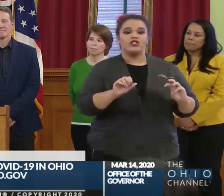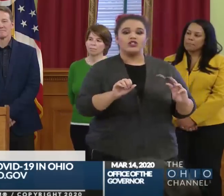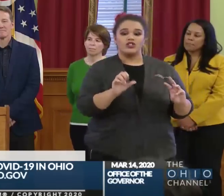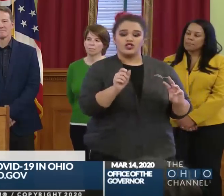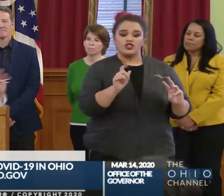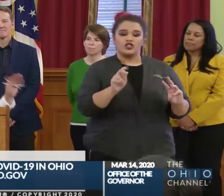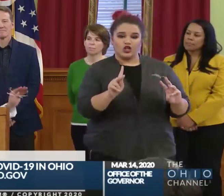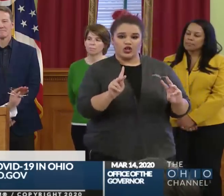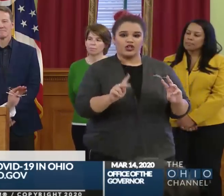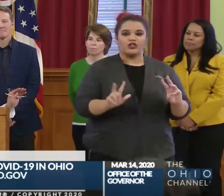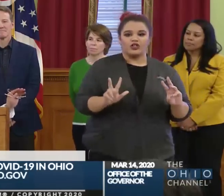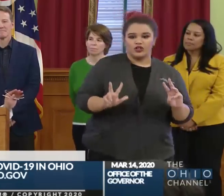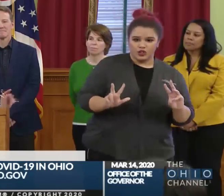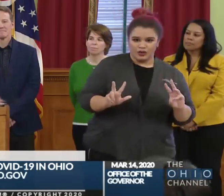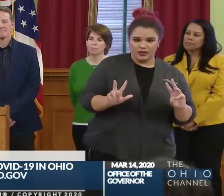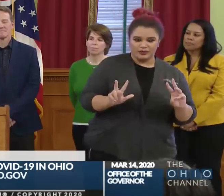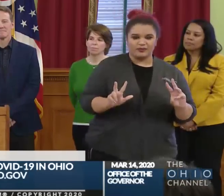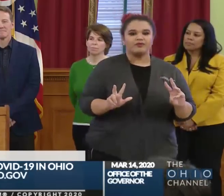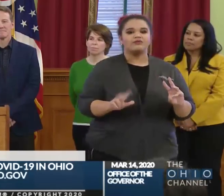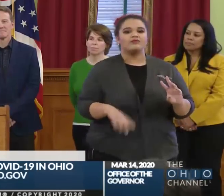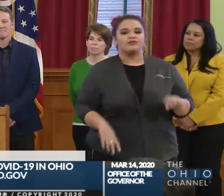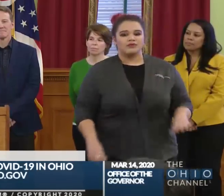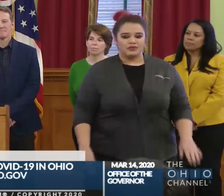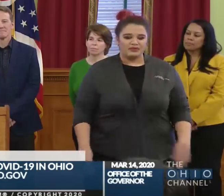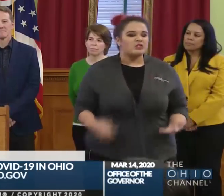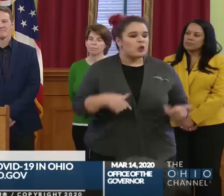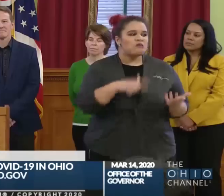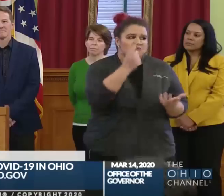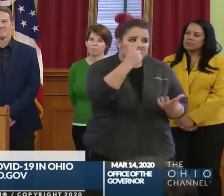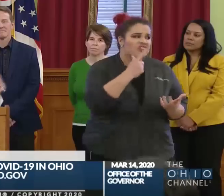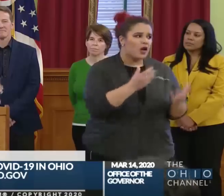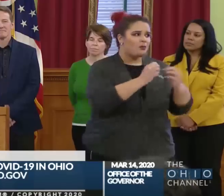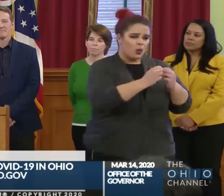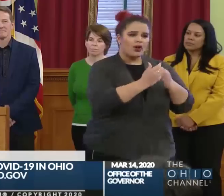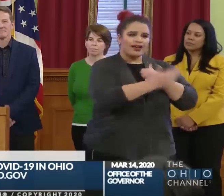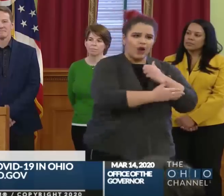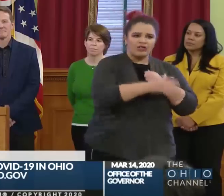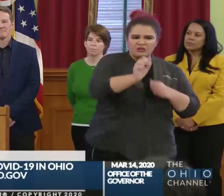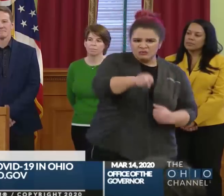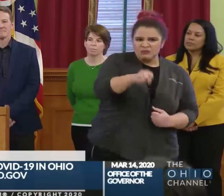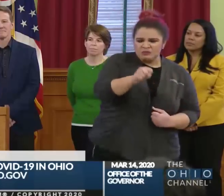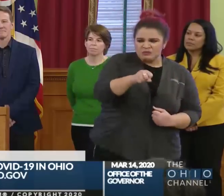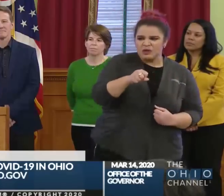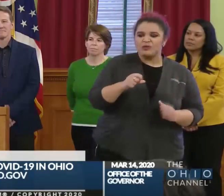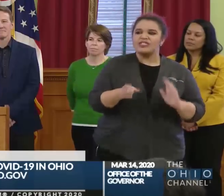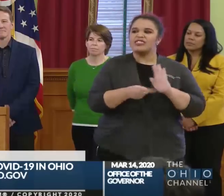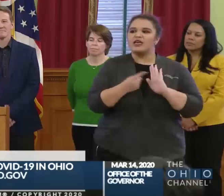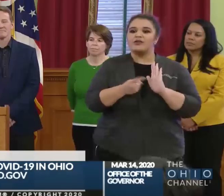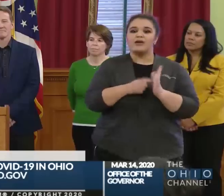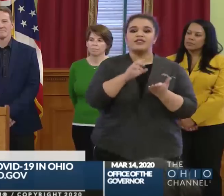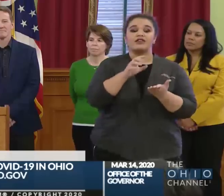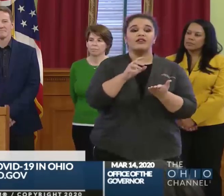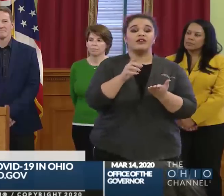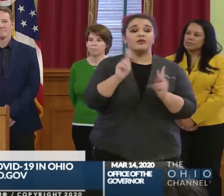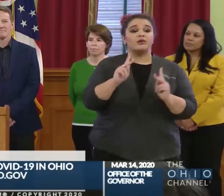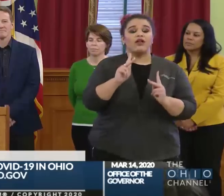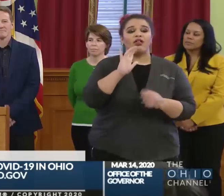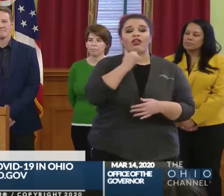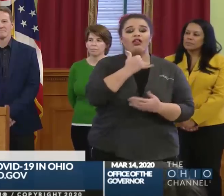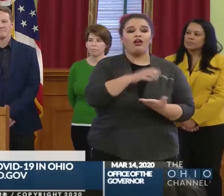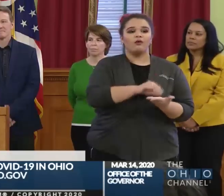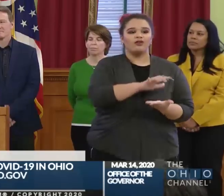me, there are other counties implicated, so I'm thinking sometimes they're listing where they're getting the test and not always where they actually